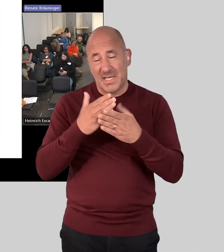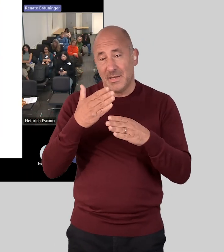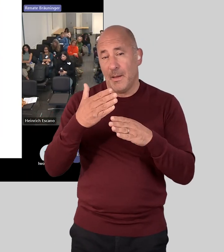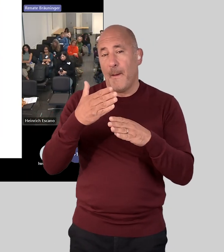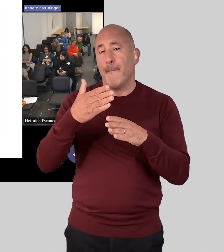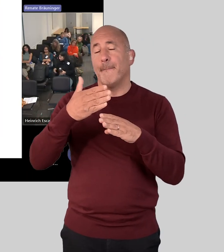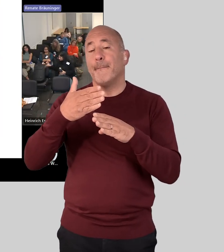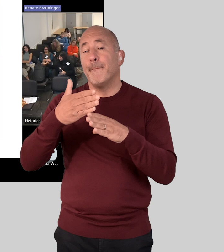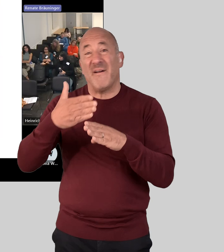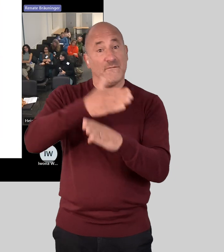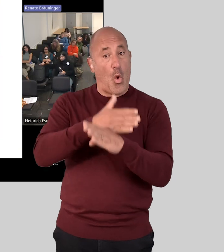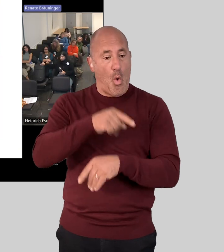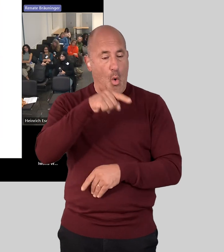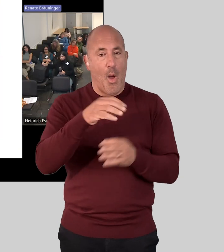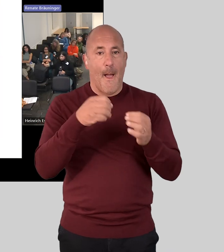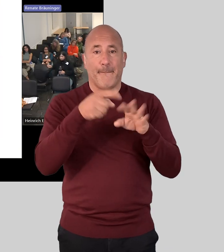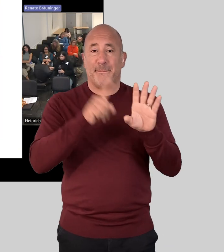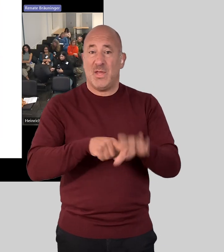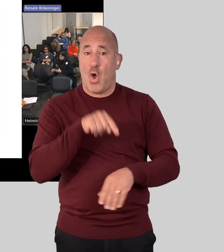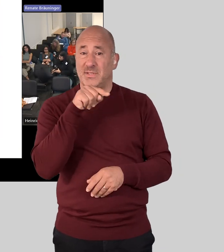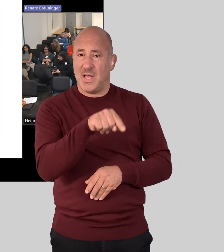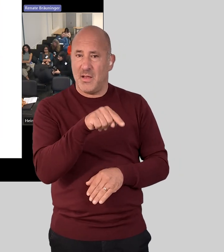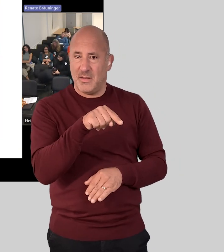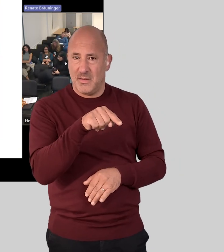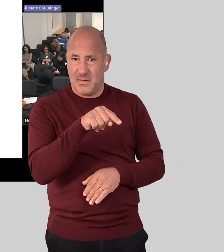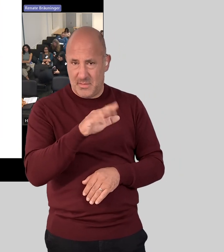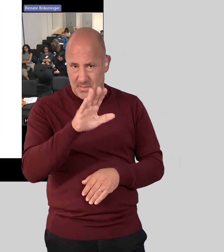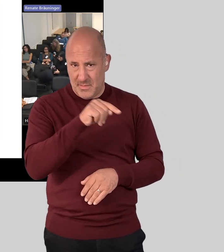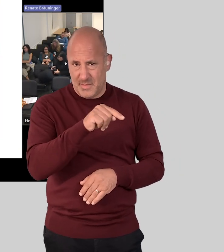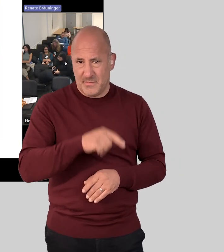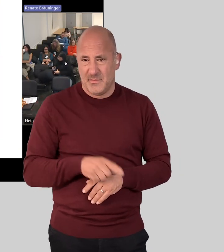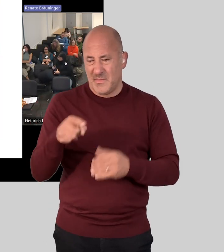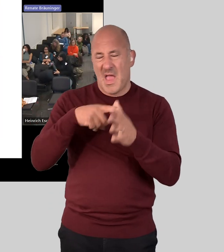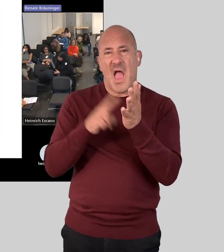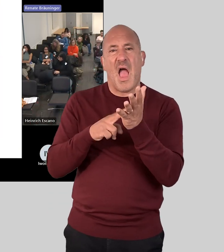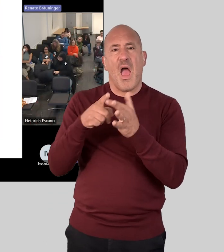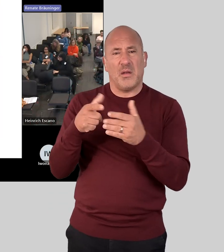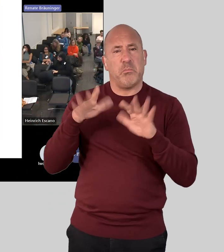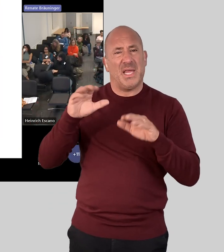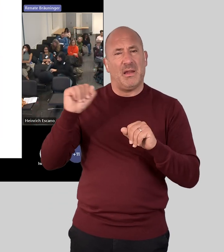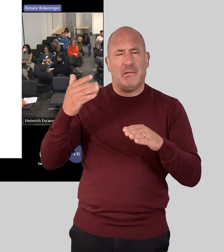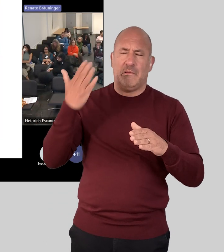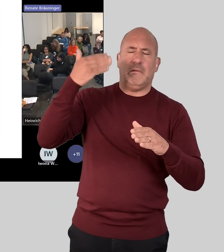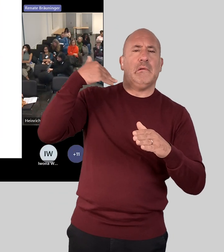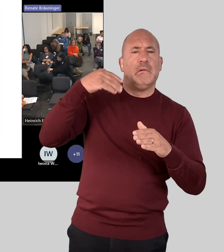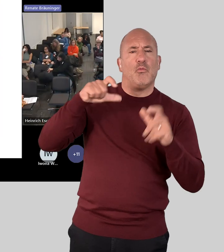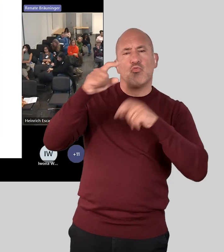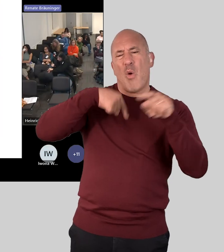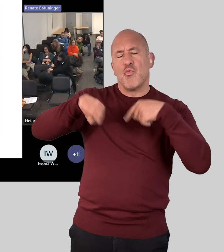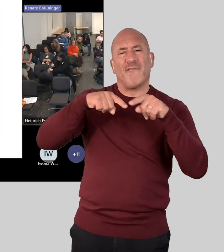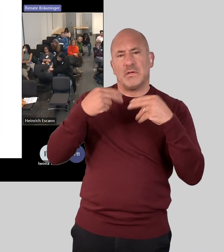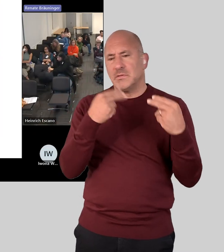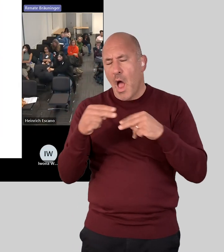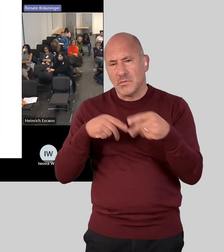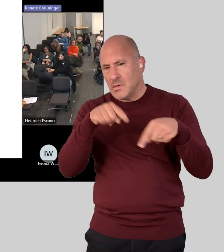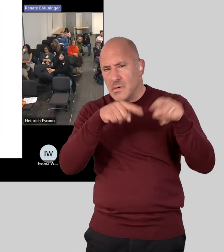along with her leveling of any distinction between her pop art and high art sources, functions as usurpation